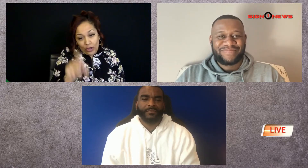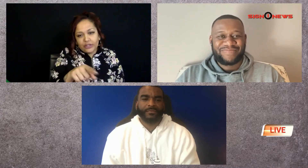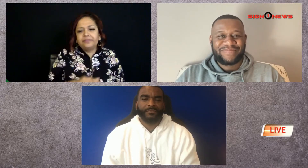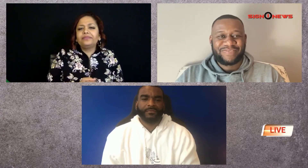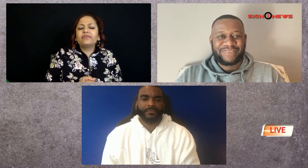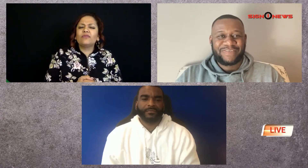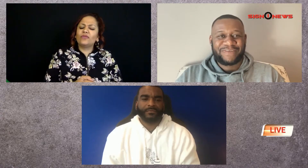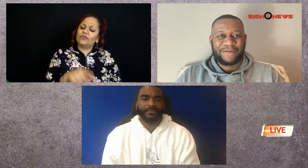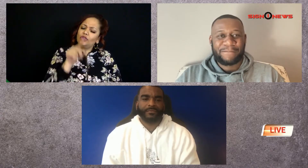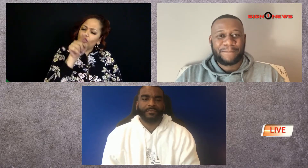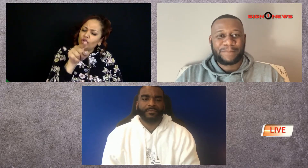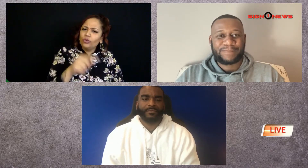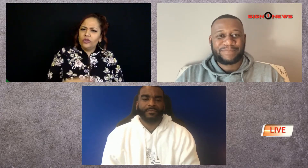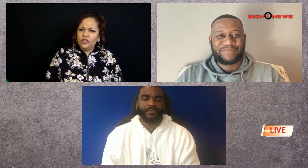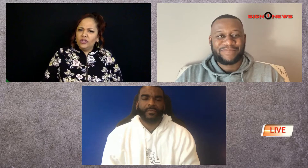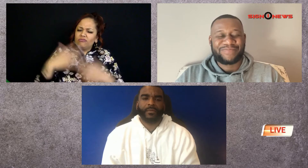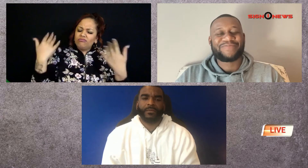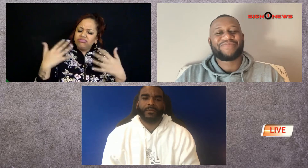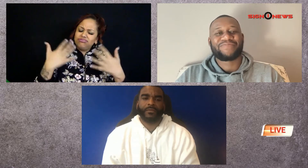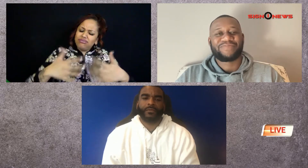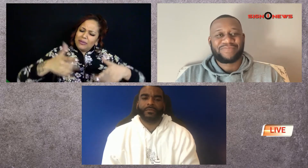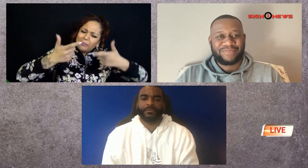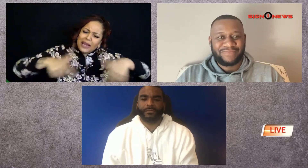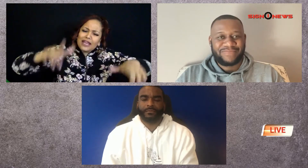So I'm curious. This is my first question.